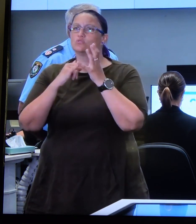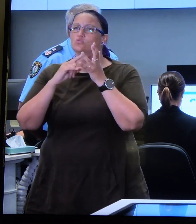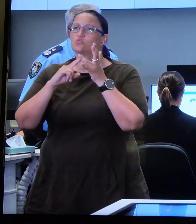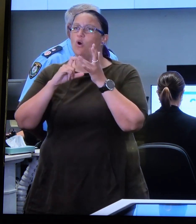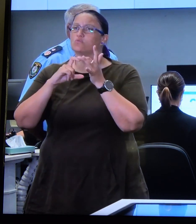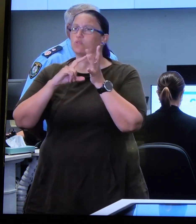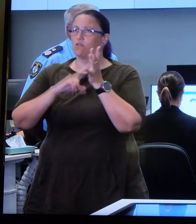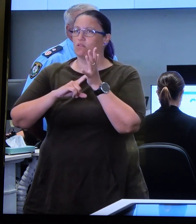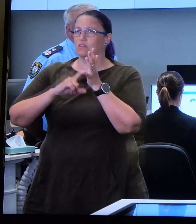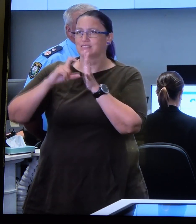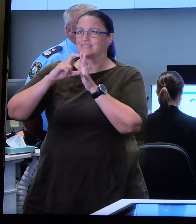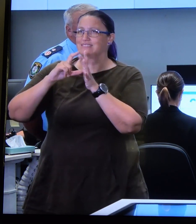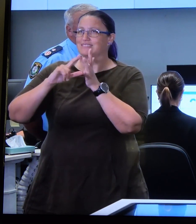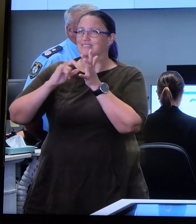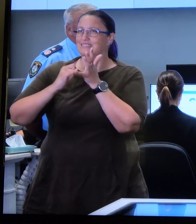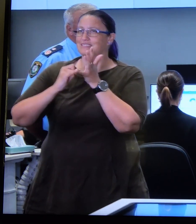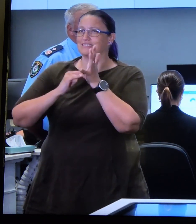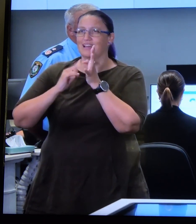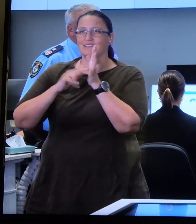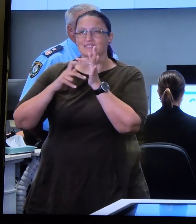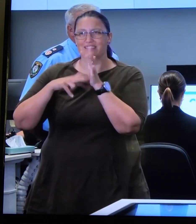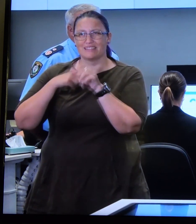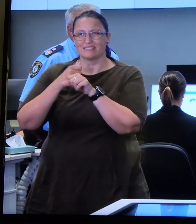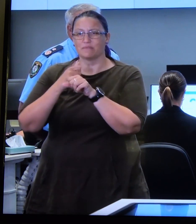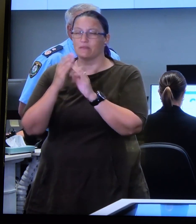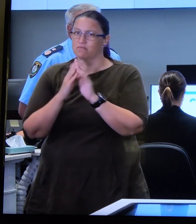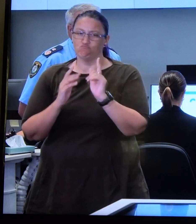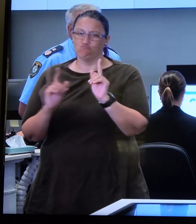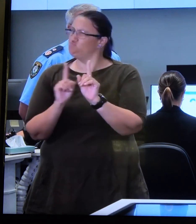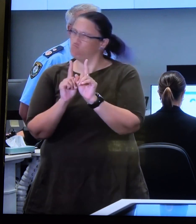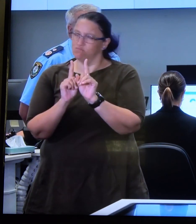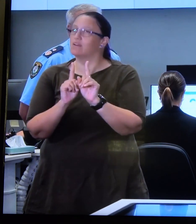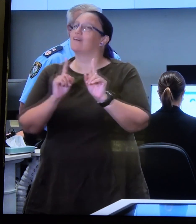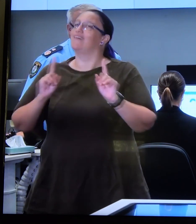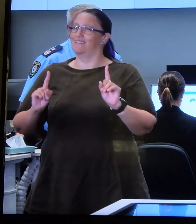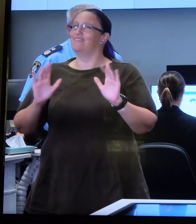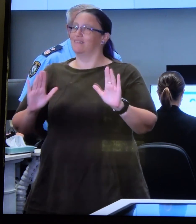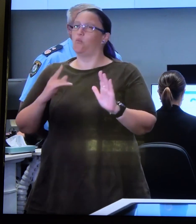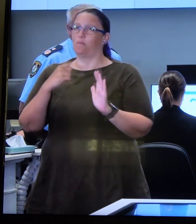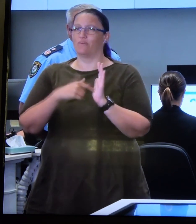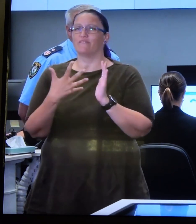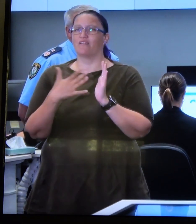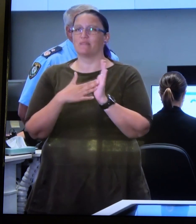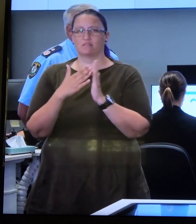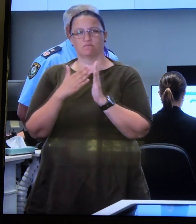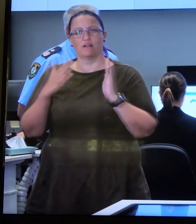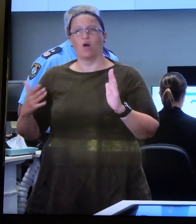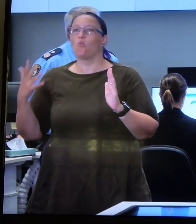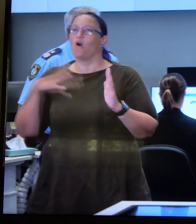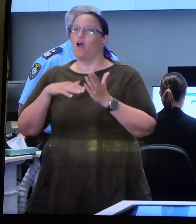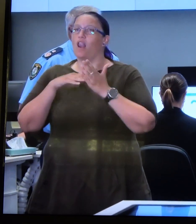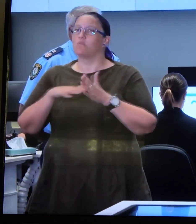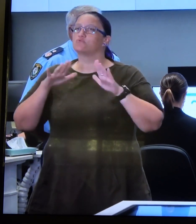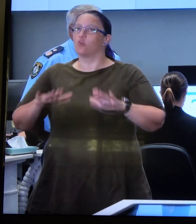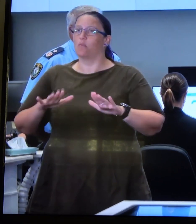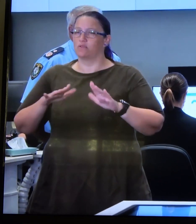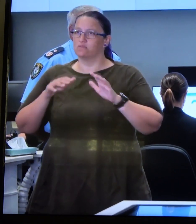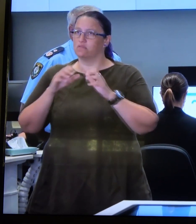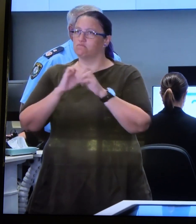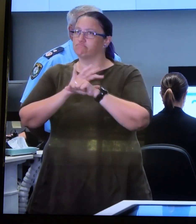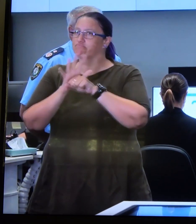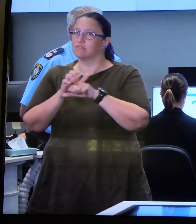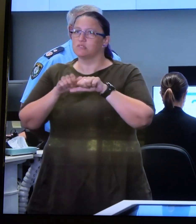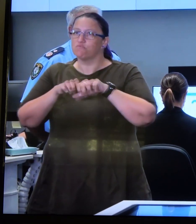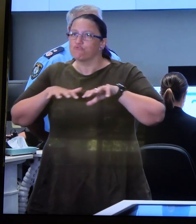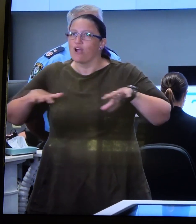the spread of this virus, all of us have to play our part, and that means social distancing in the workplace but also out there